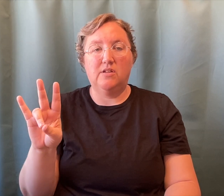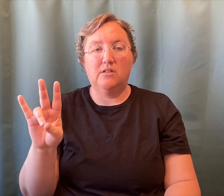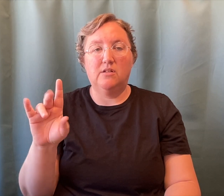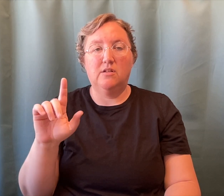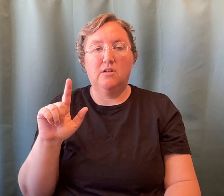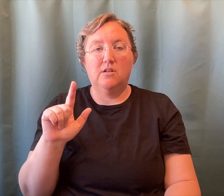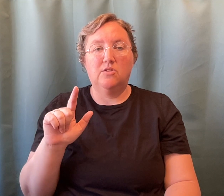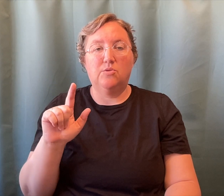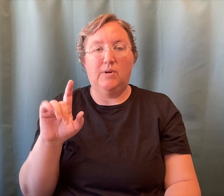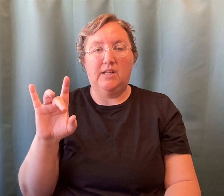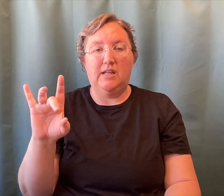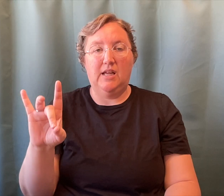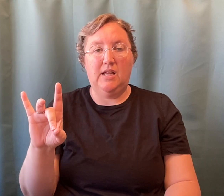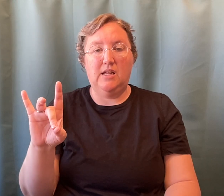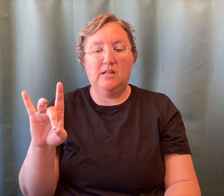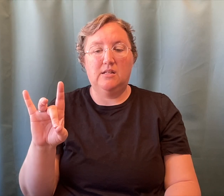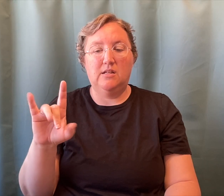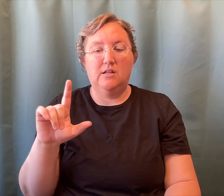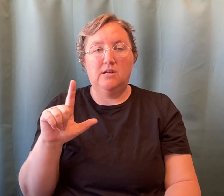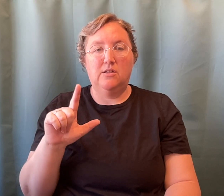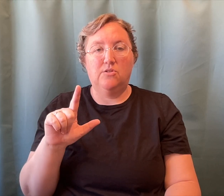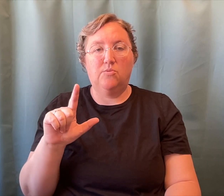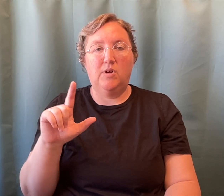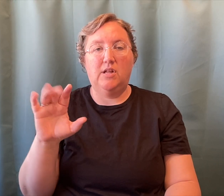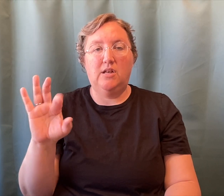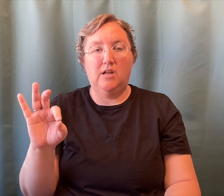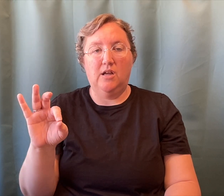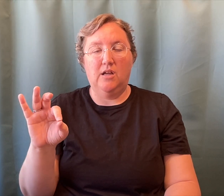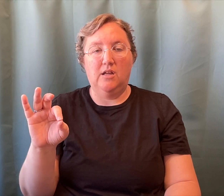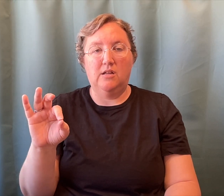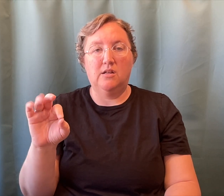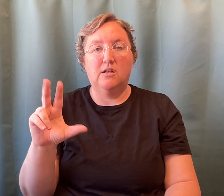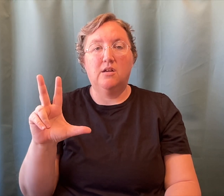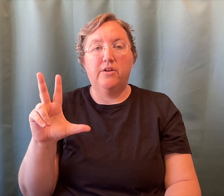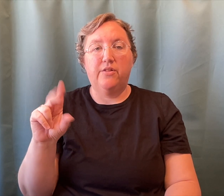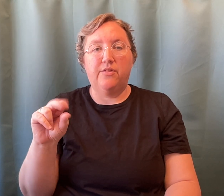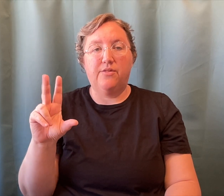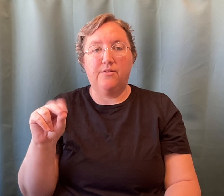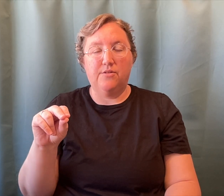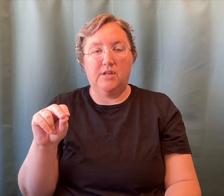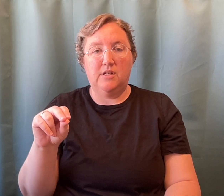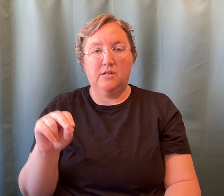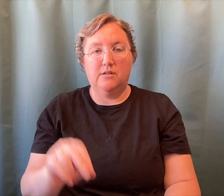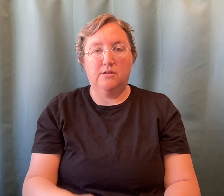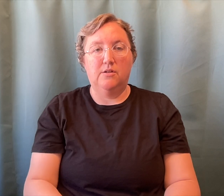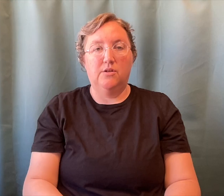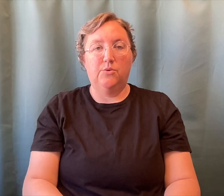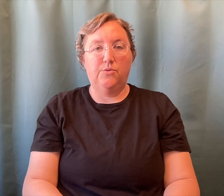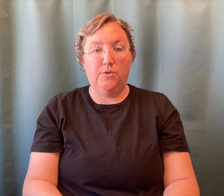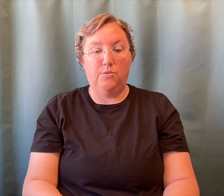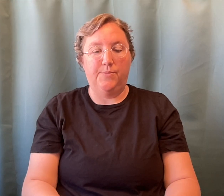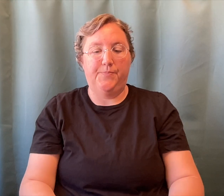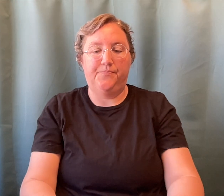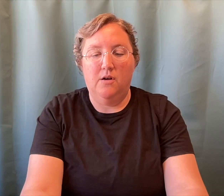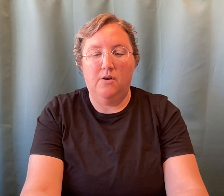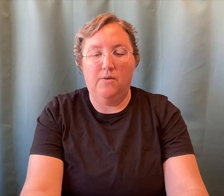27, 28, 29, 30. Phew. All